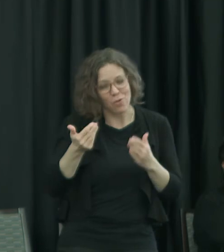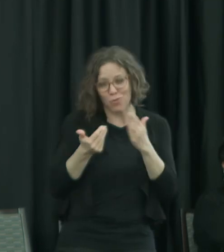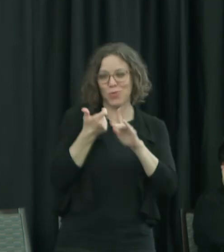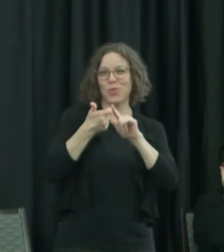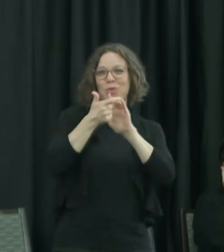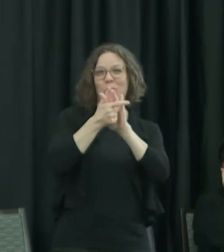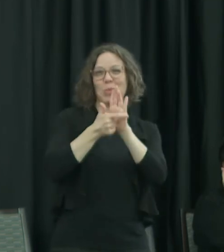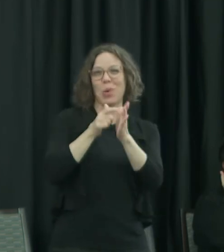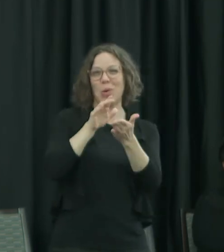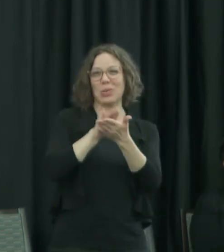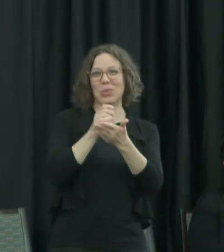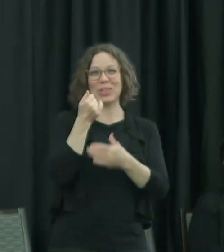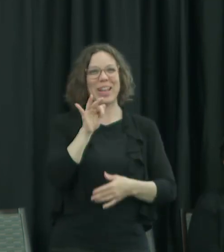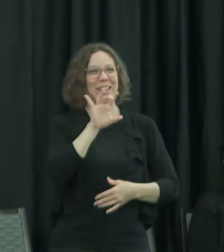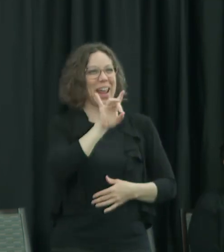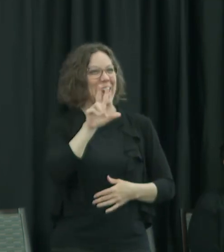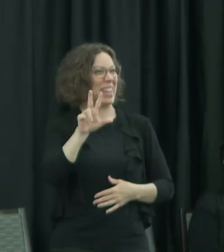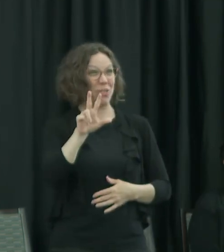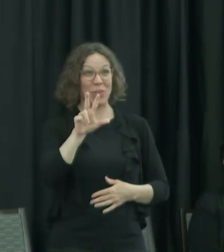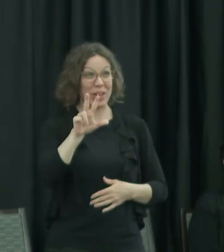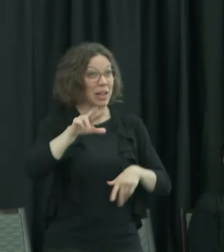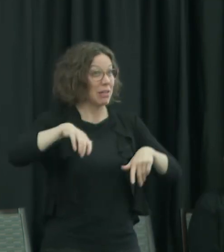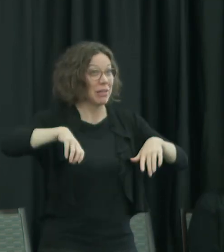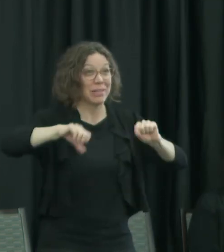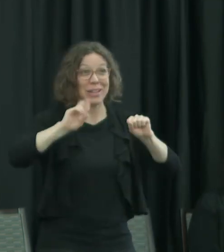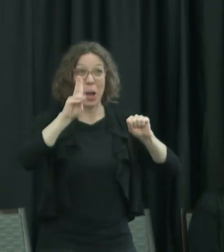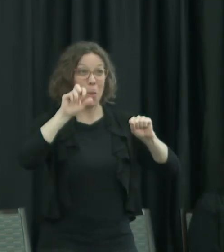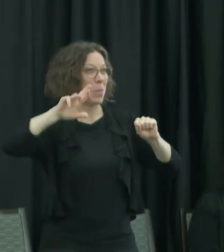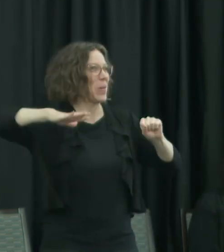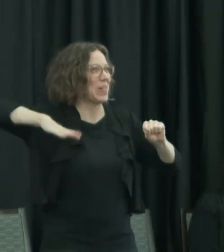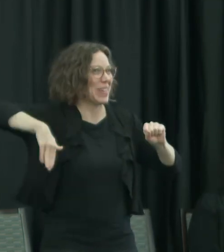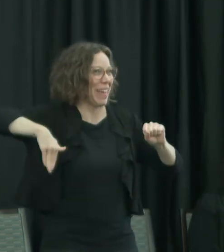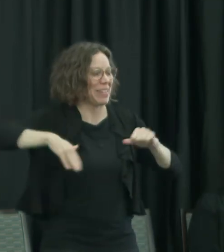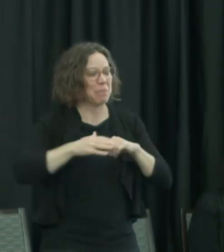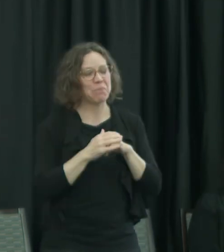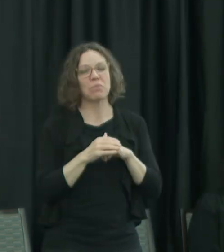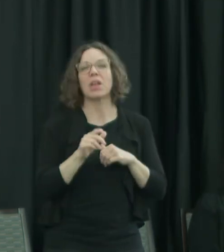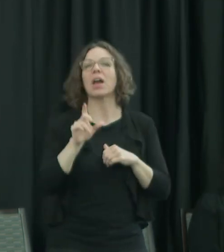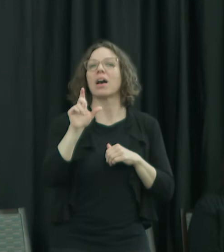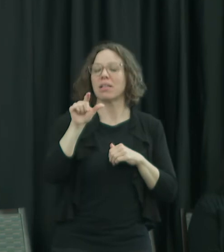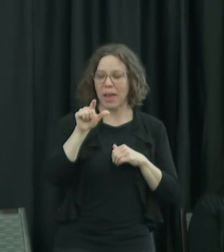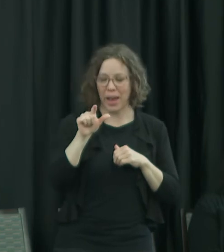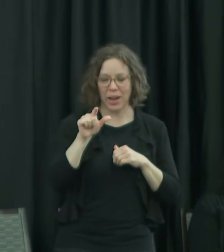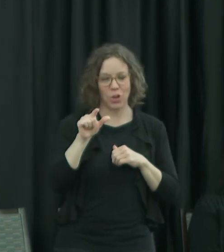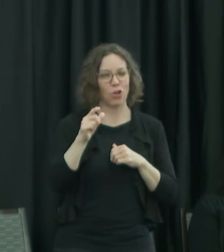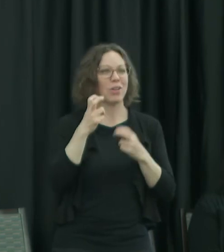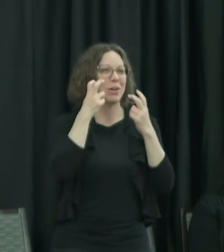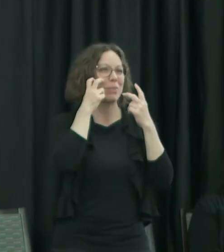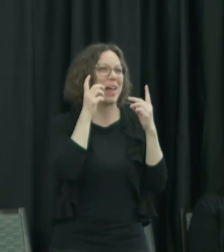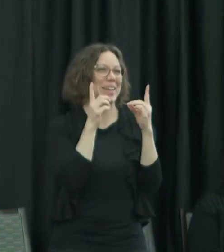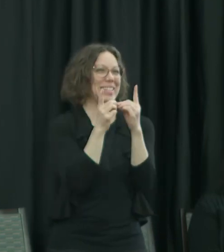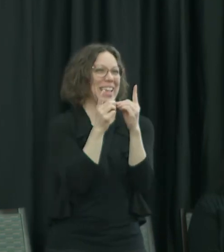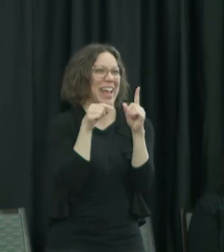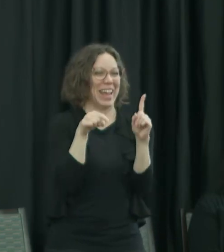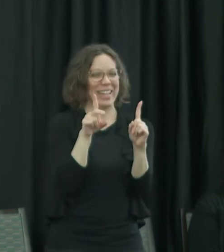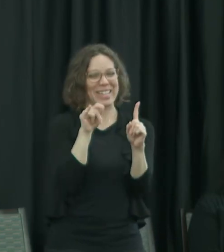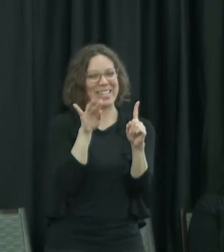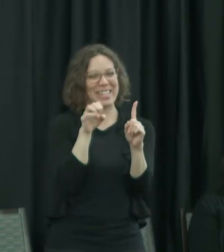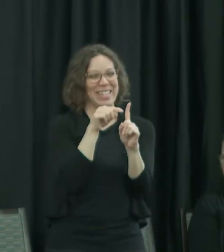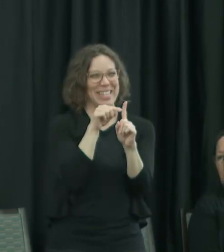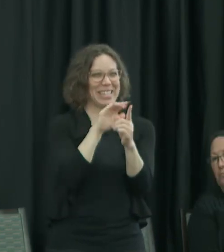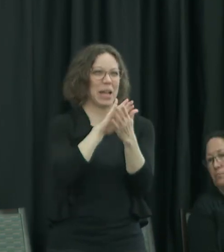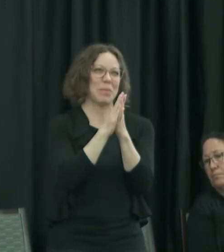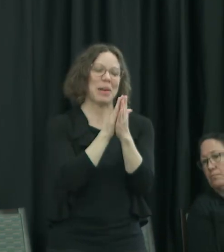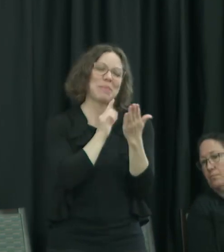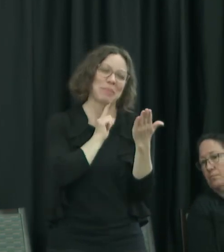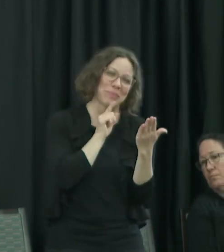school in 1983. He hadn't even taken the bar exam yet. Later, he went on a blind date with another county employee, Denise, who became the love of